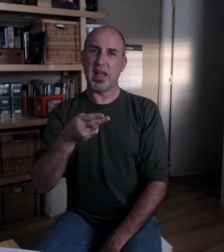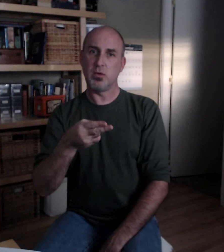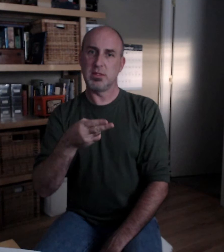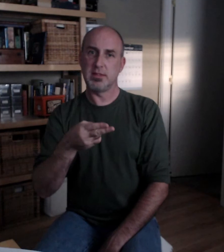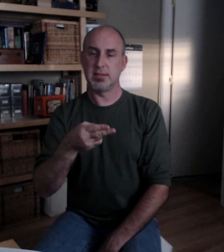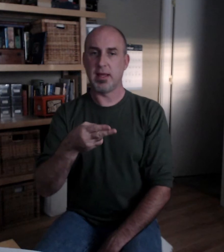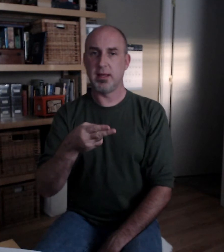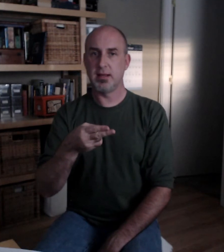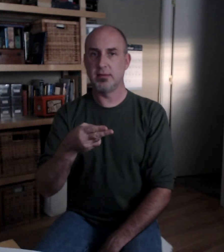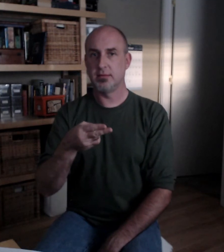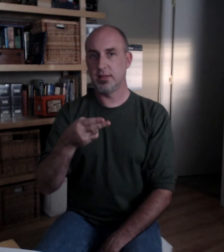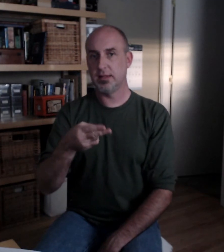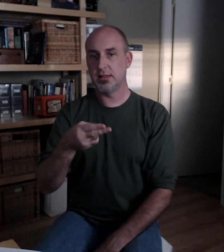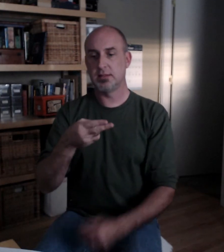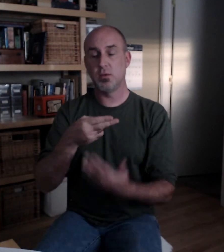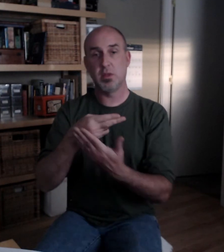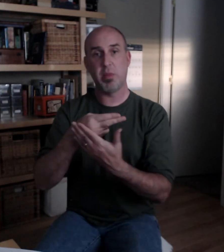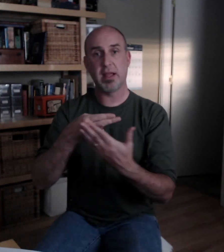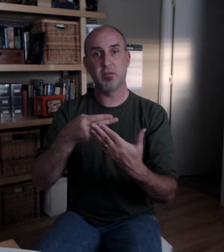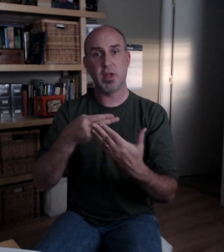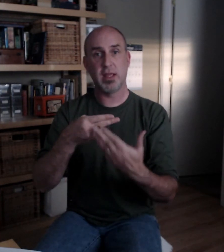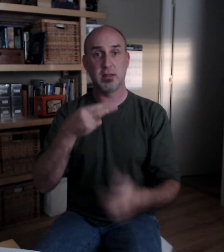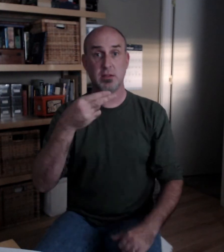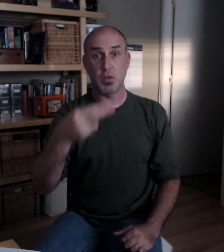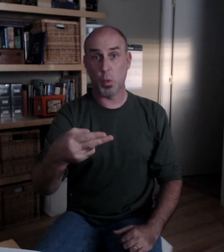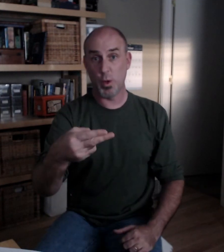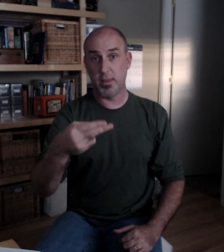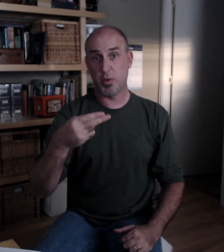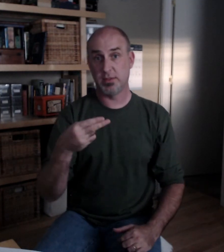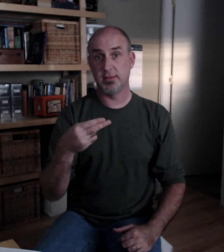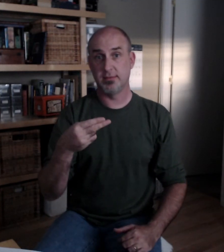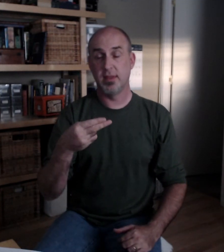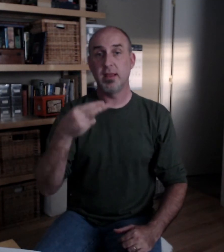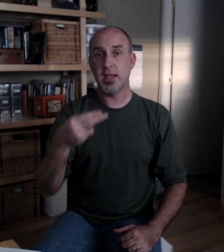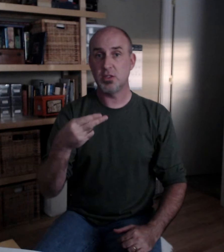out to the side like this, so that the back of your hand is toward the person. H.